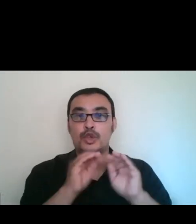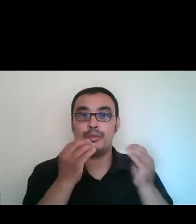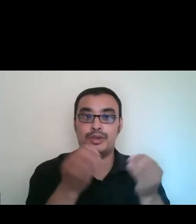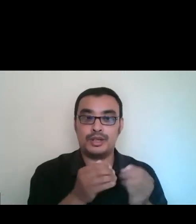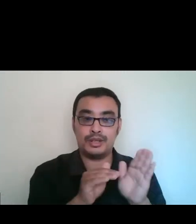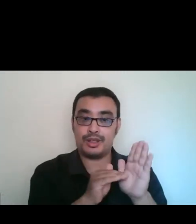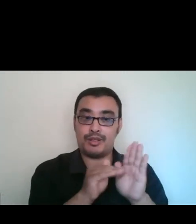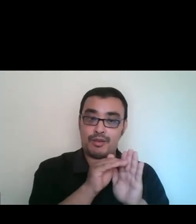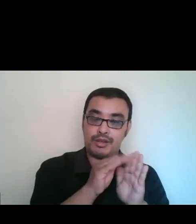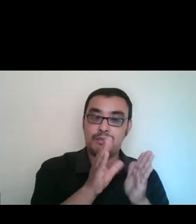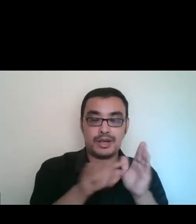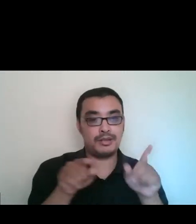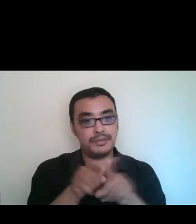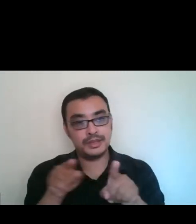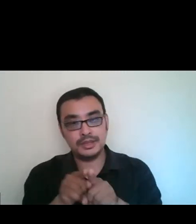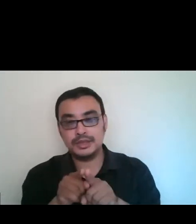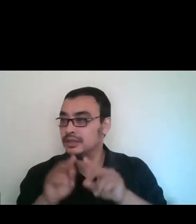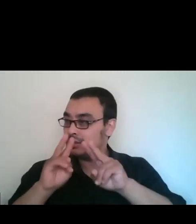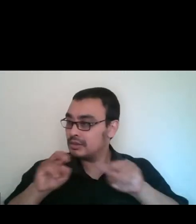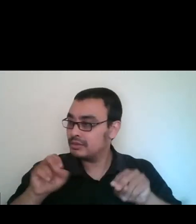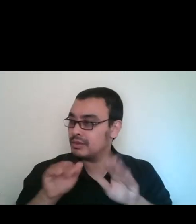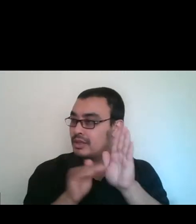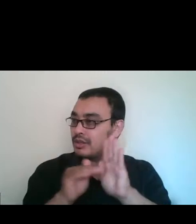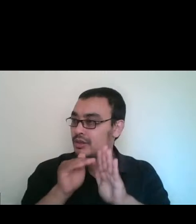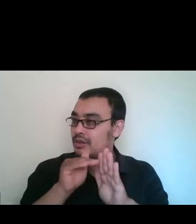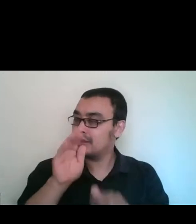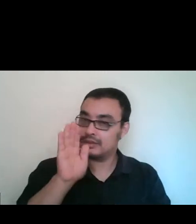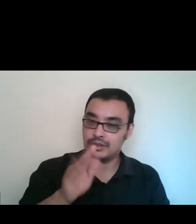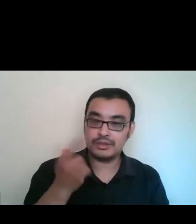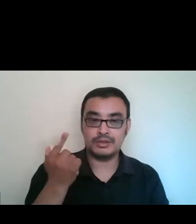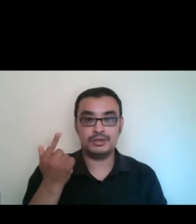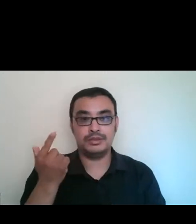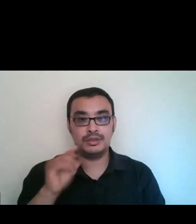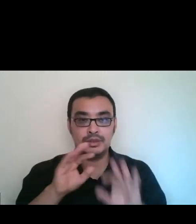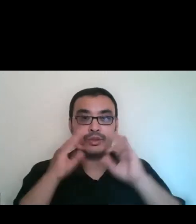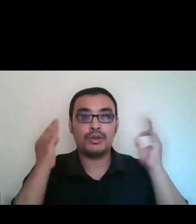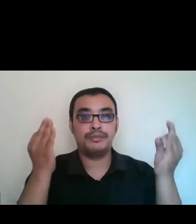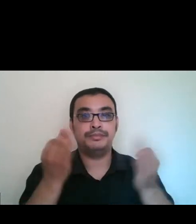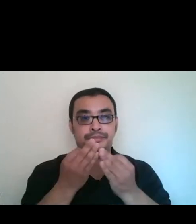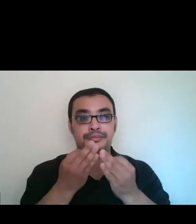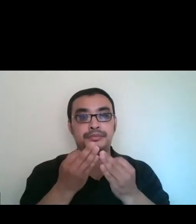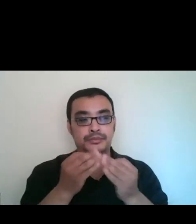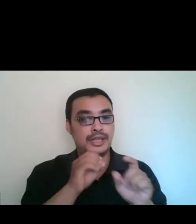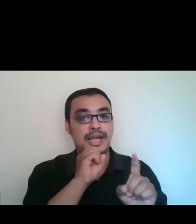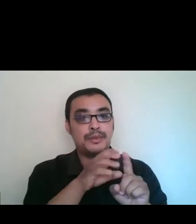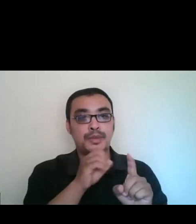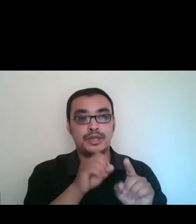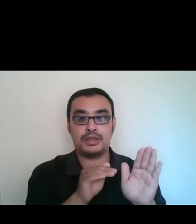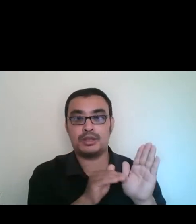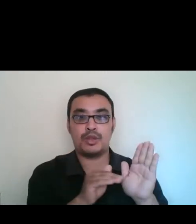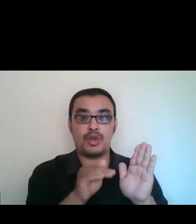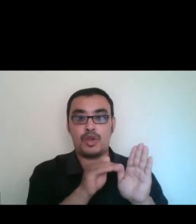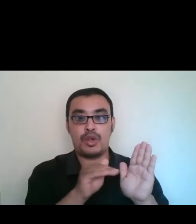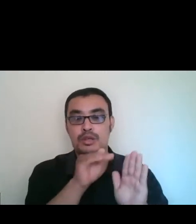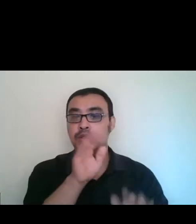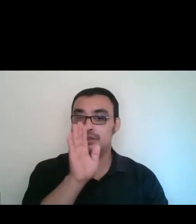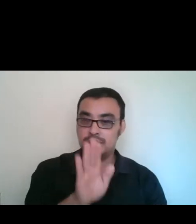happens at research level, this happens at global advocacy level. So we really